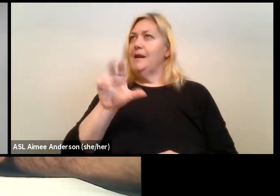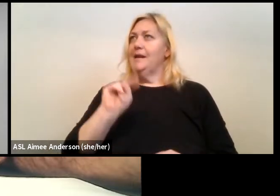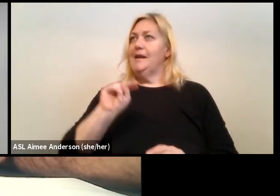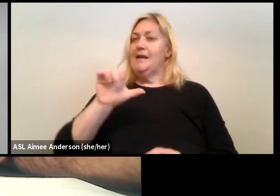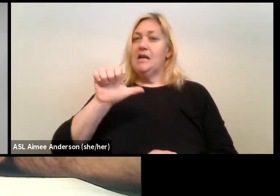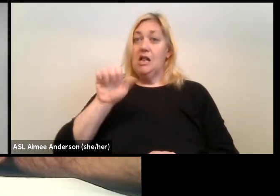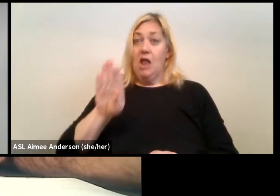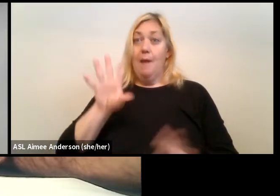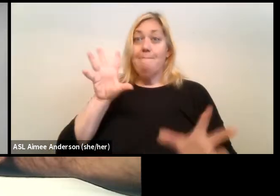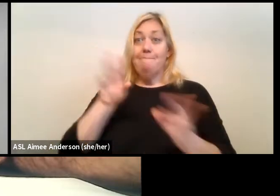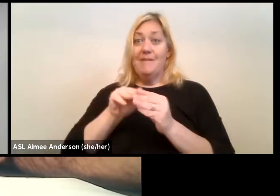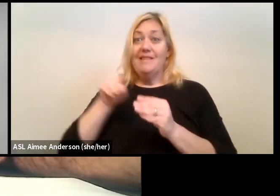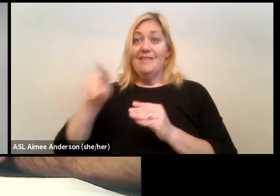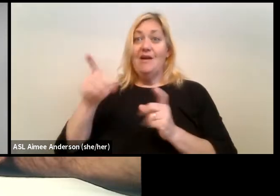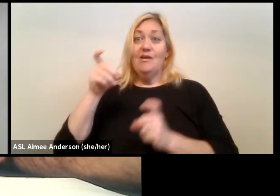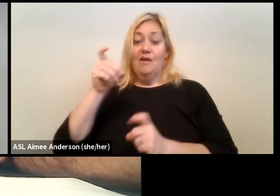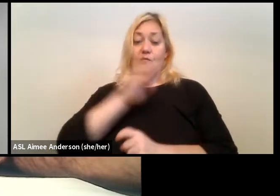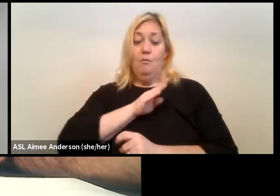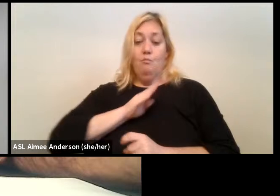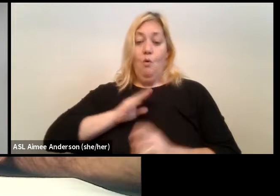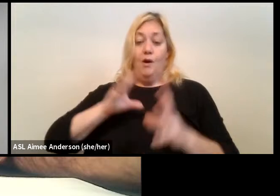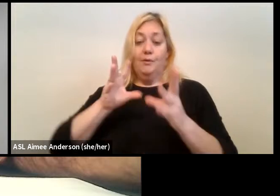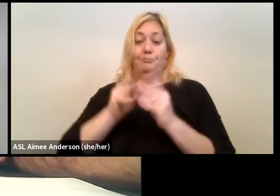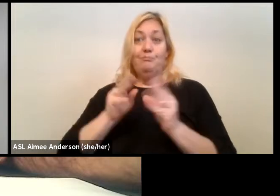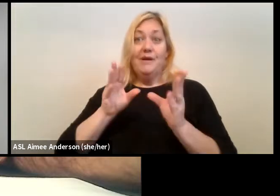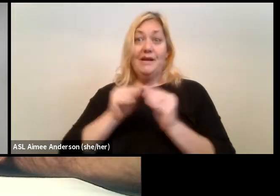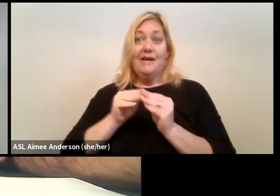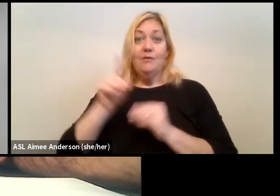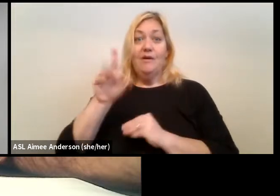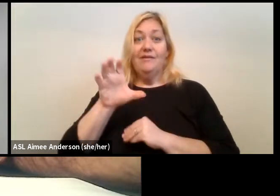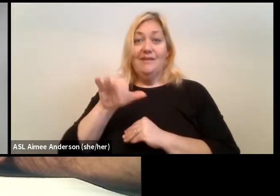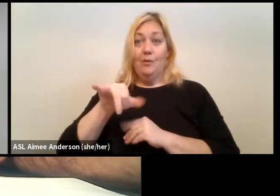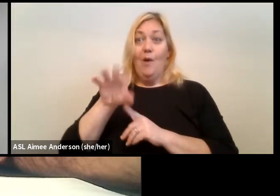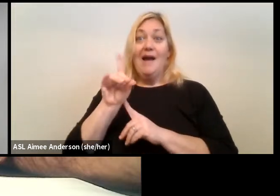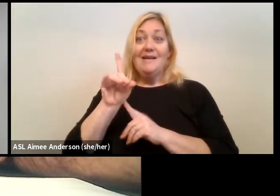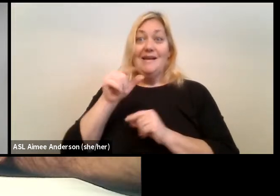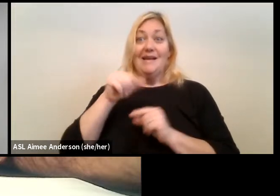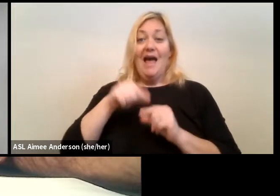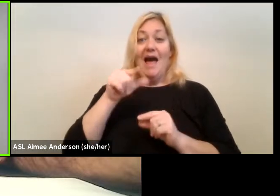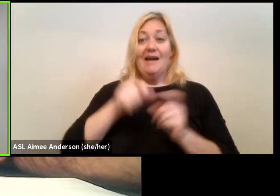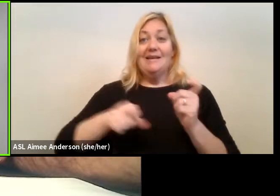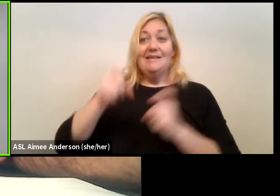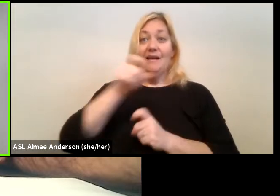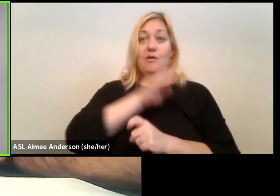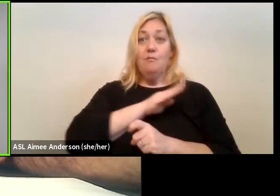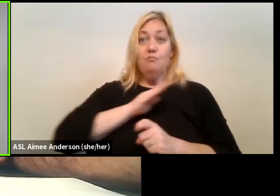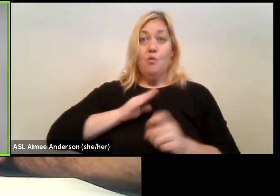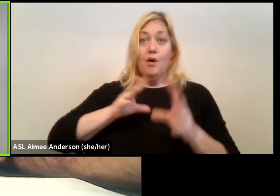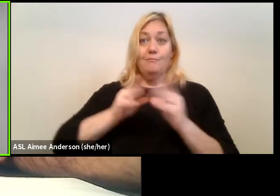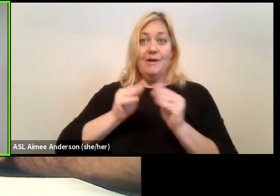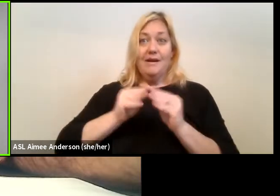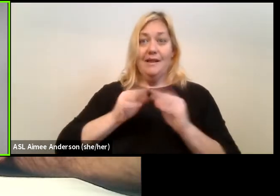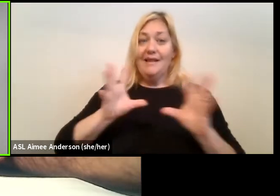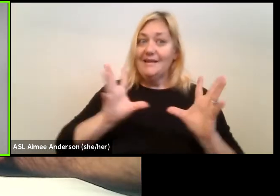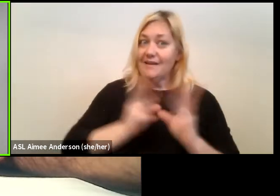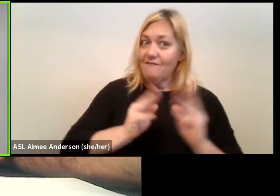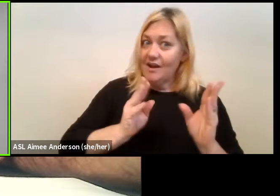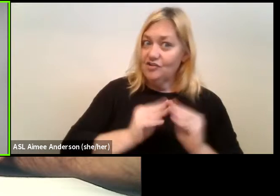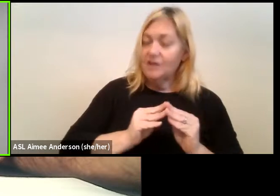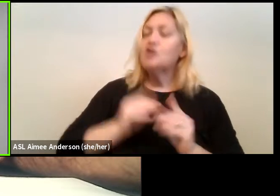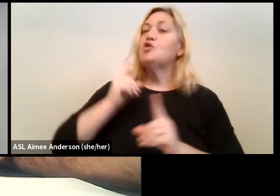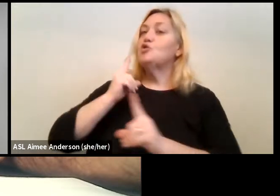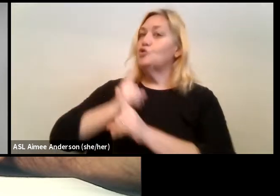at executive board meetings. Of course, we have CYD meeting at executive board meetings. This is convention, Emma. Convention. Correct. I'm